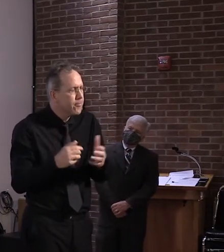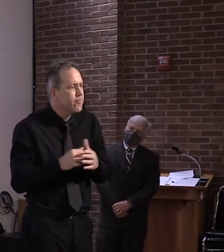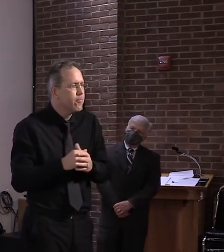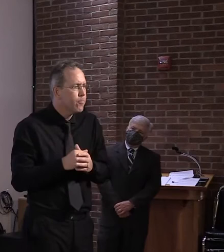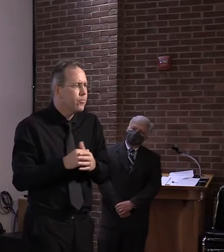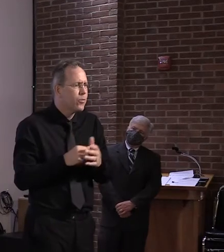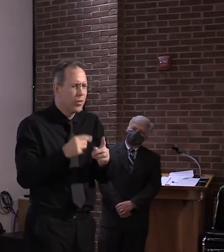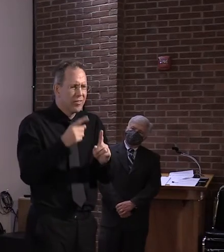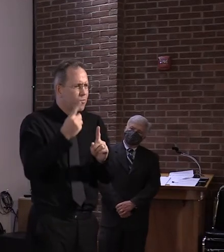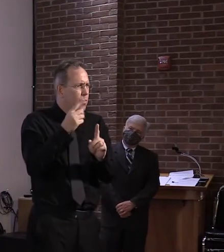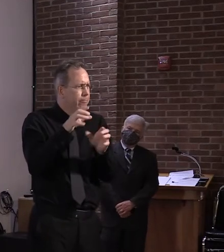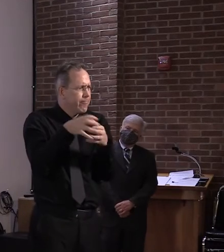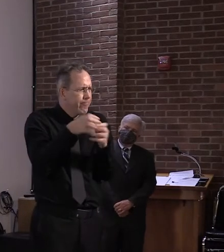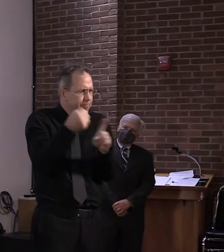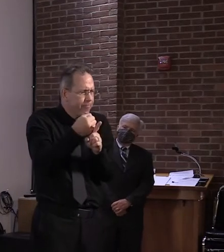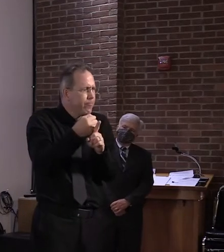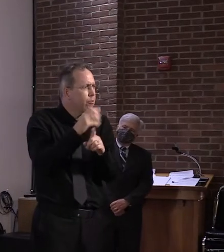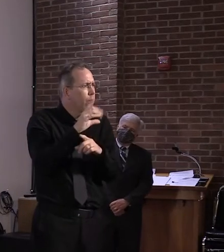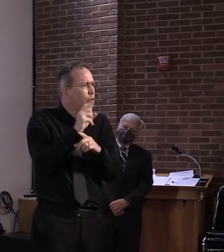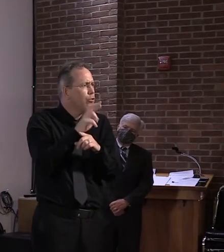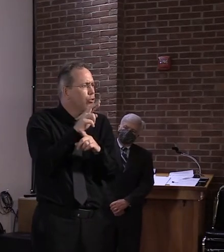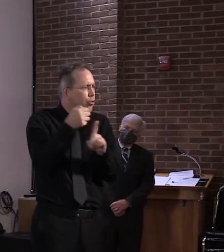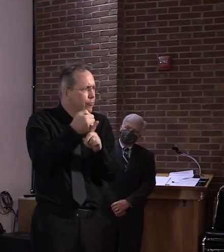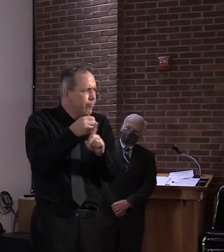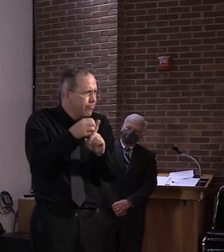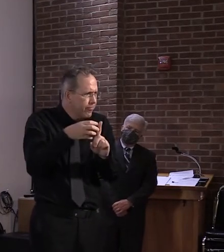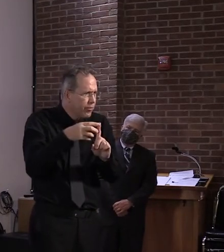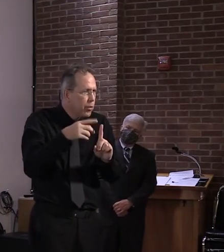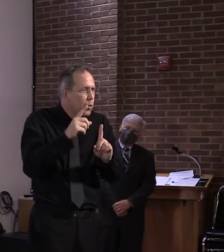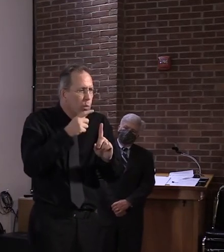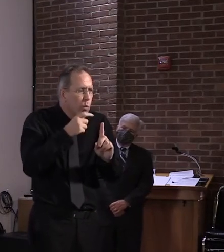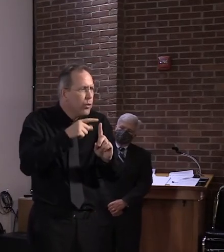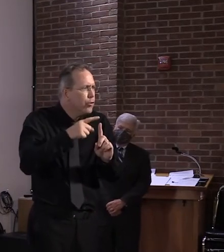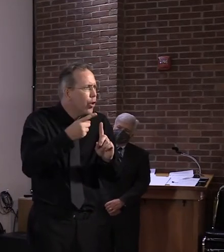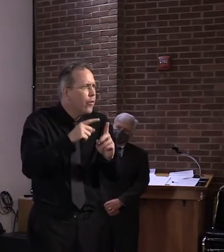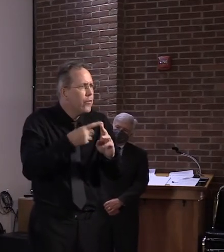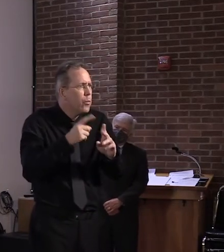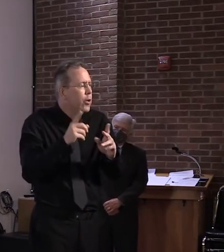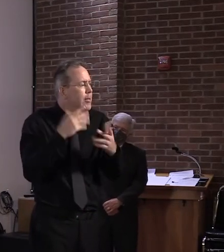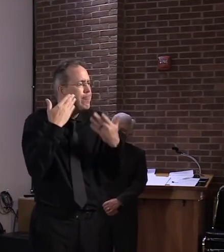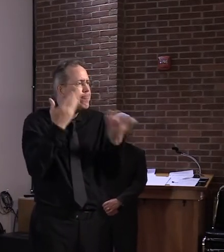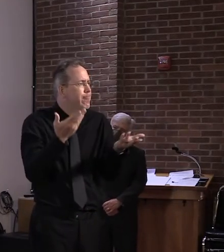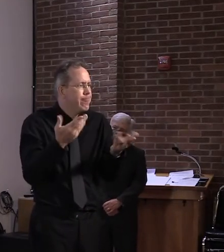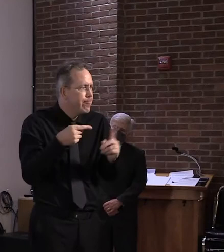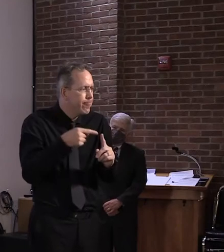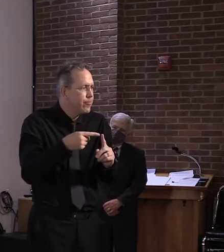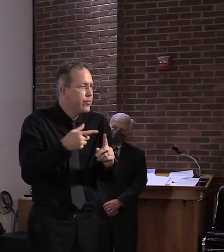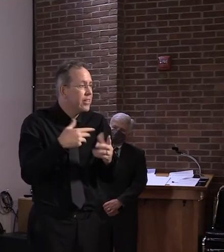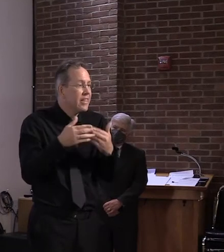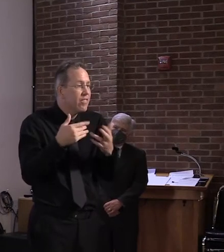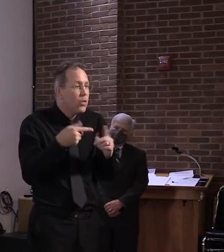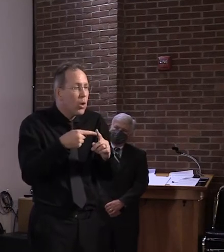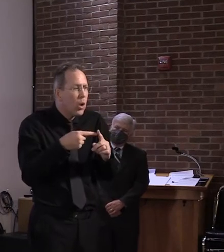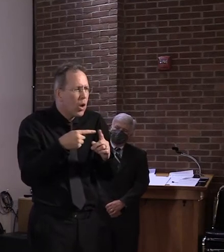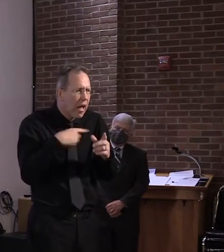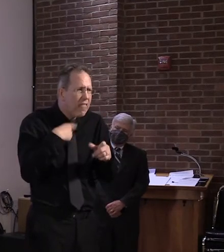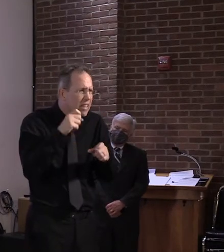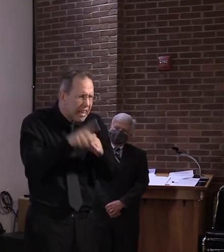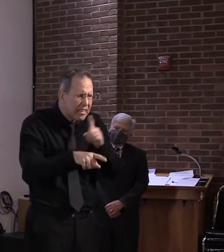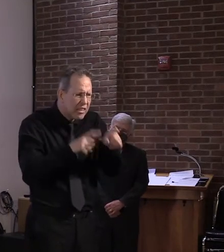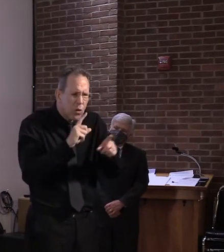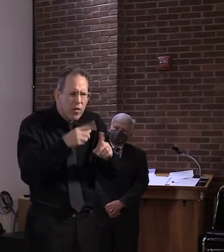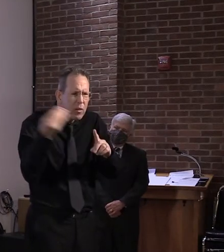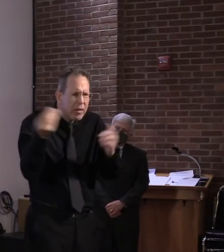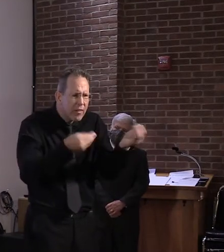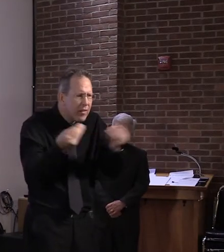cluster is really challenging. So the contact tracing does a lot of work focusing back in people's